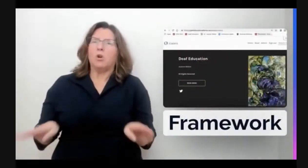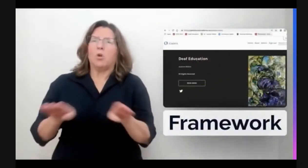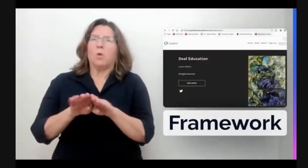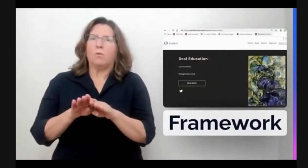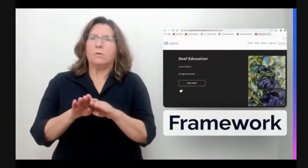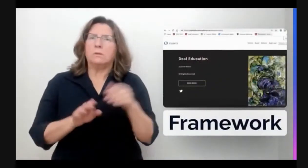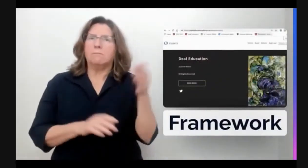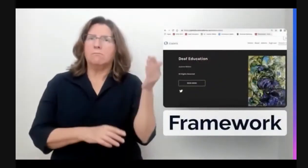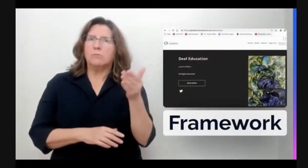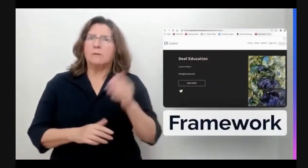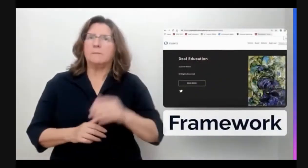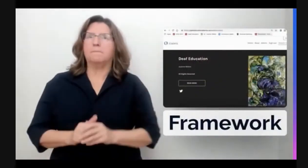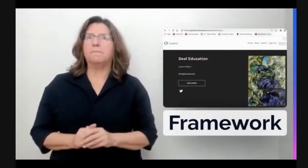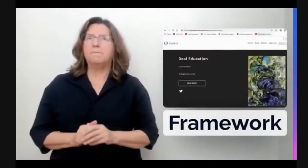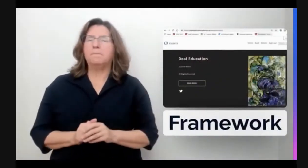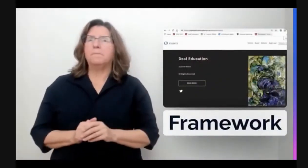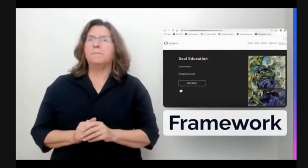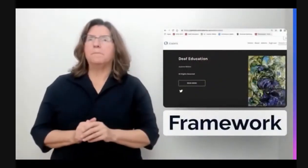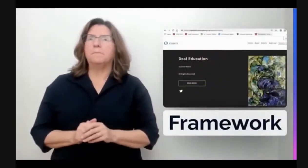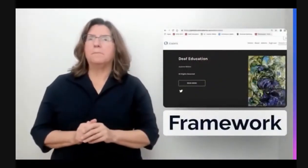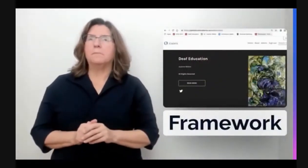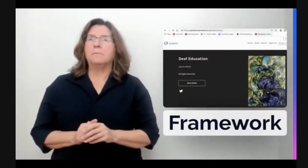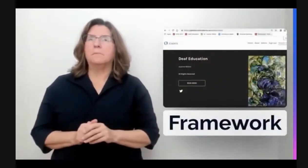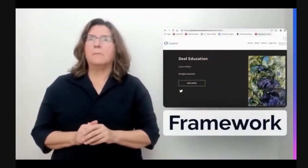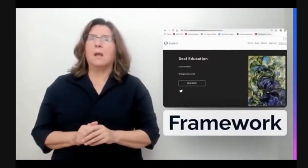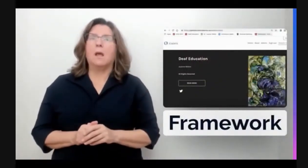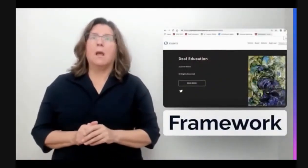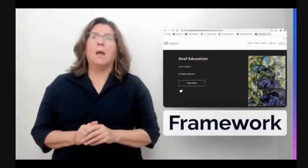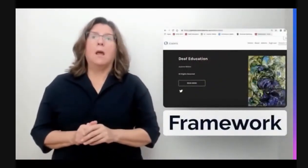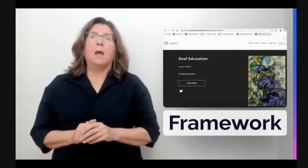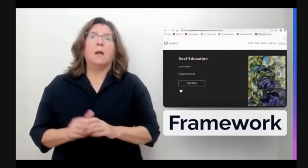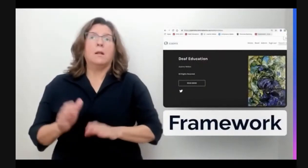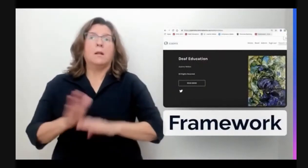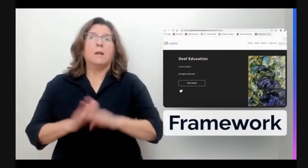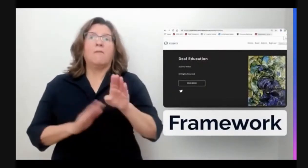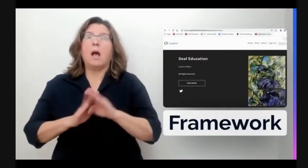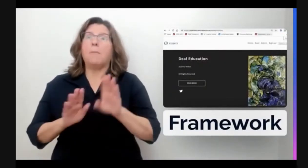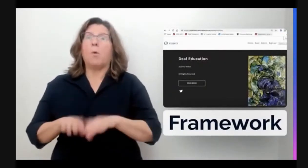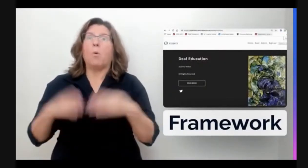This is the last topic I will cover before closing.